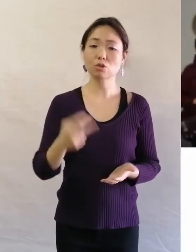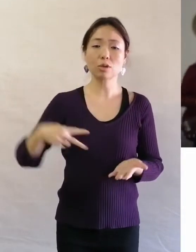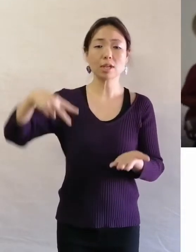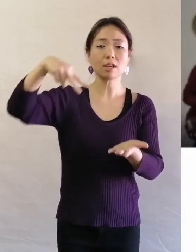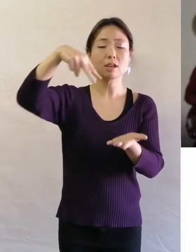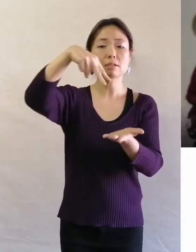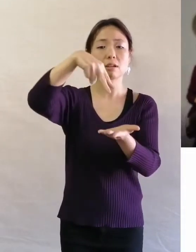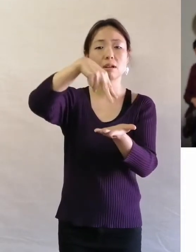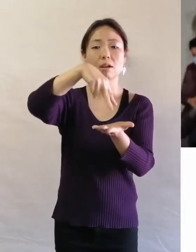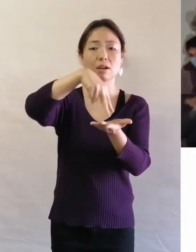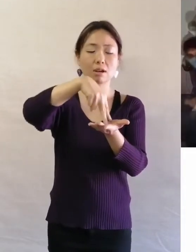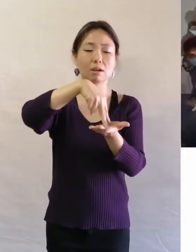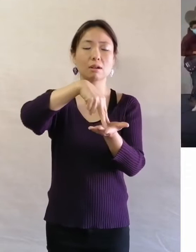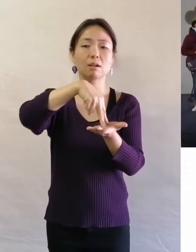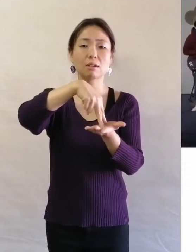Is